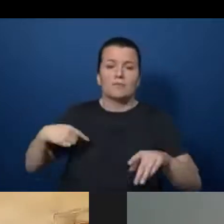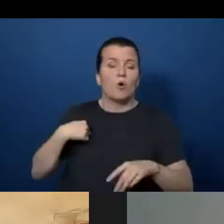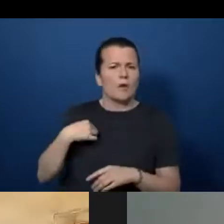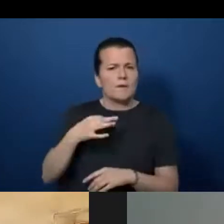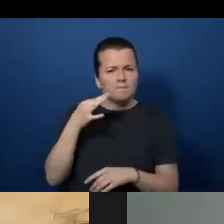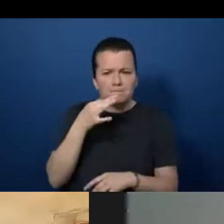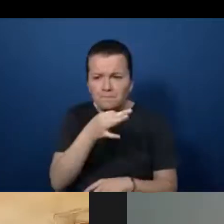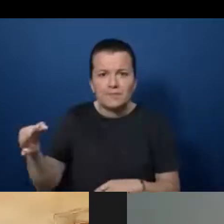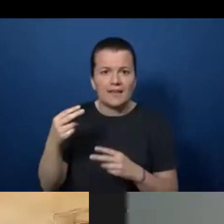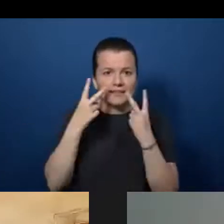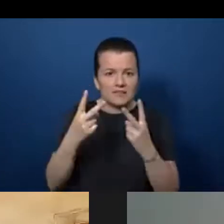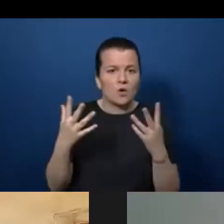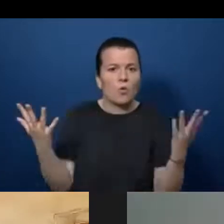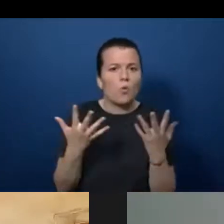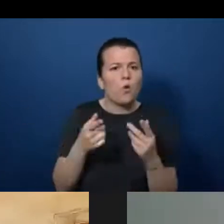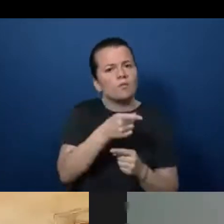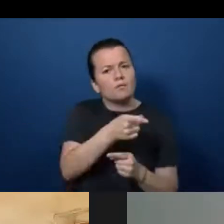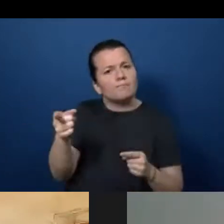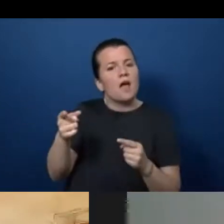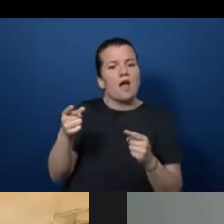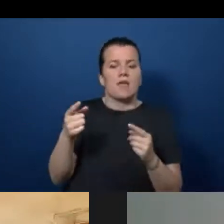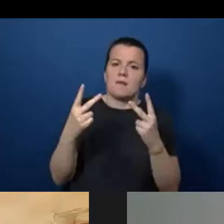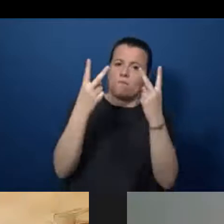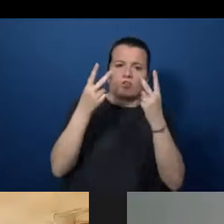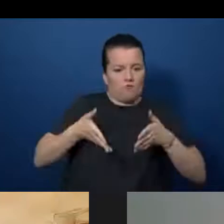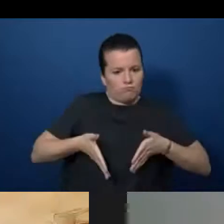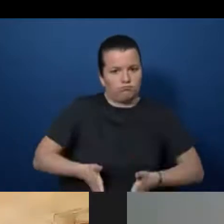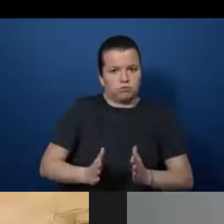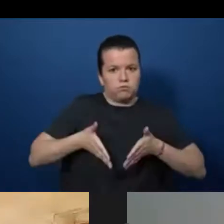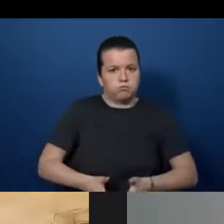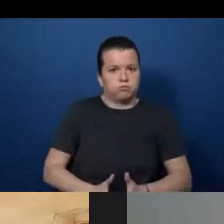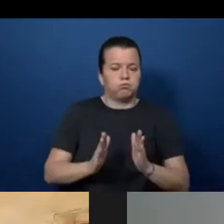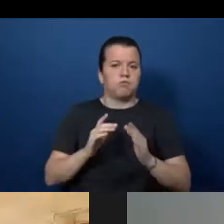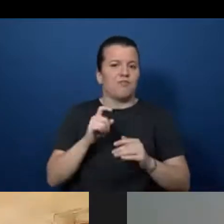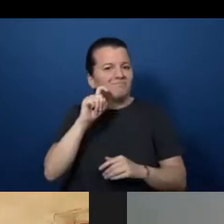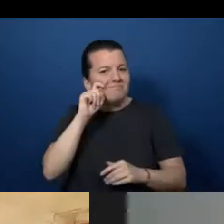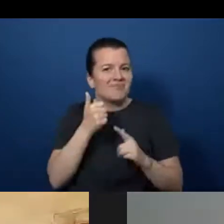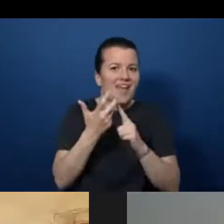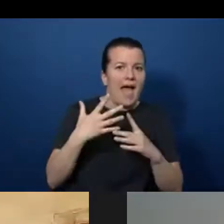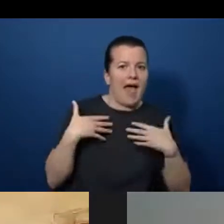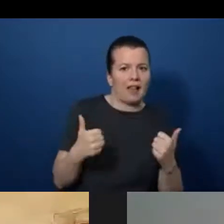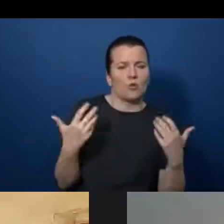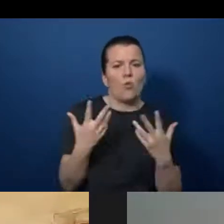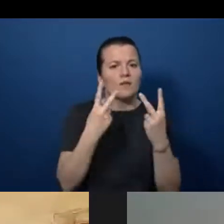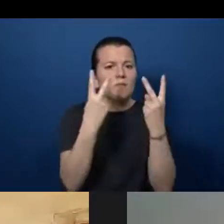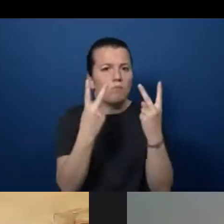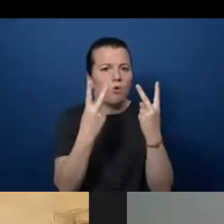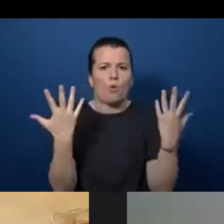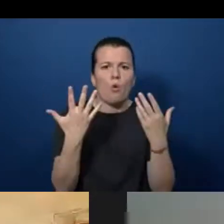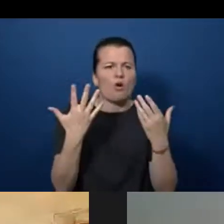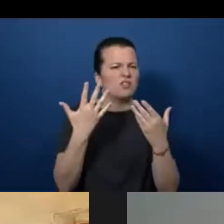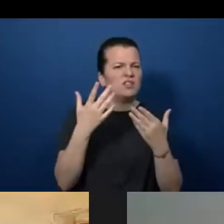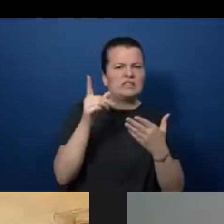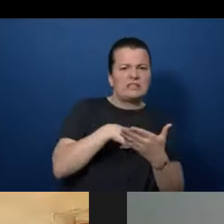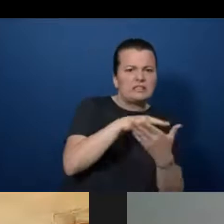priority sexual and reproductive health issues for them, and what they thought could be done to protect women